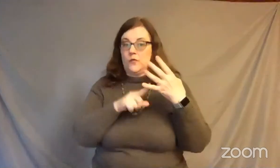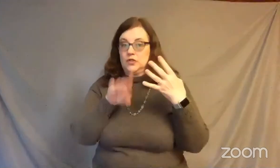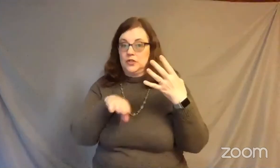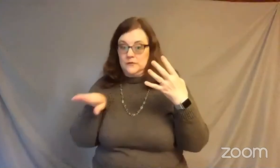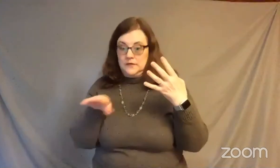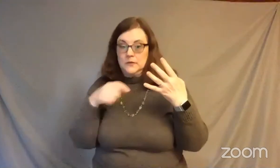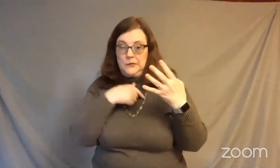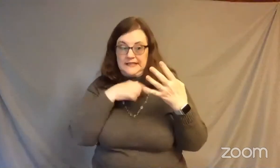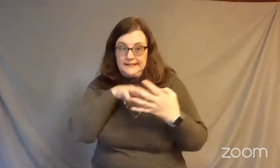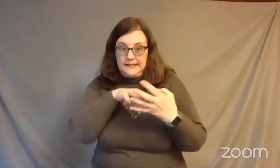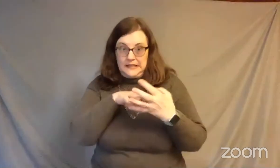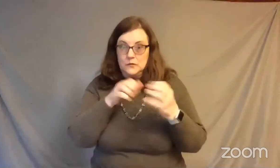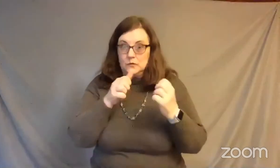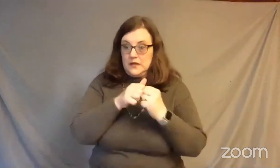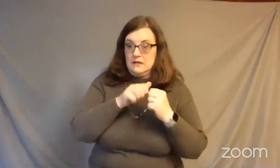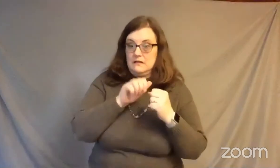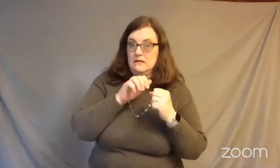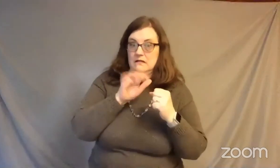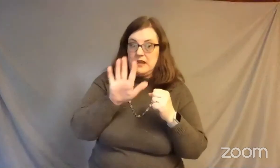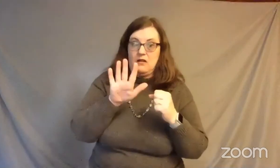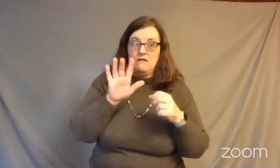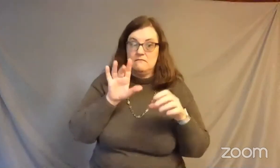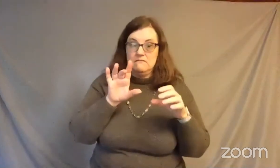have looked at that. In the 4 children that we have studied,